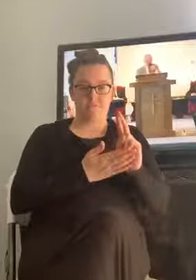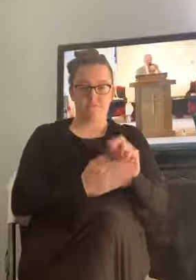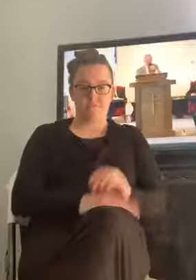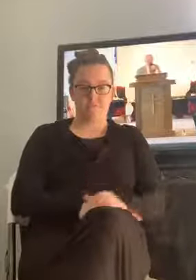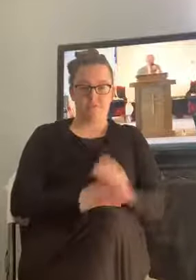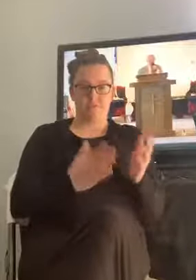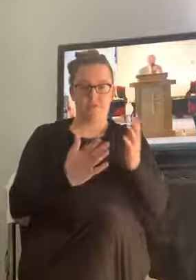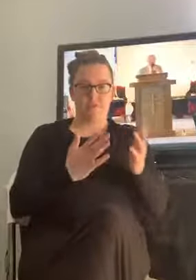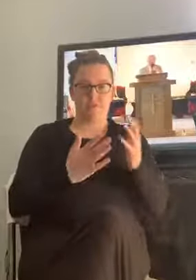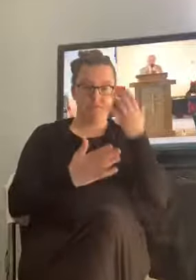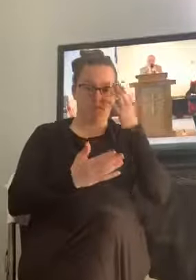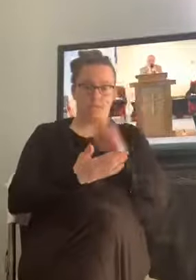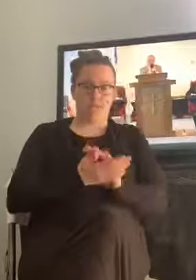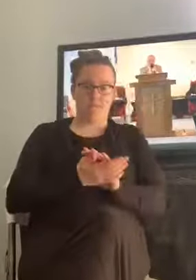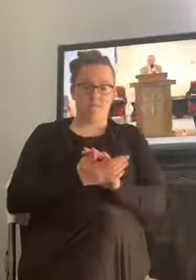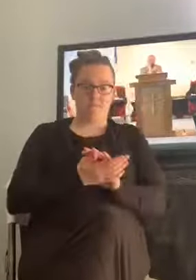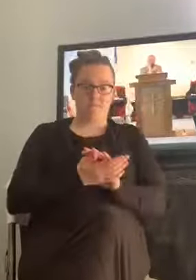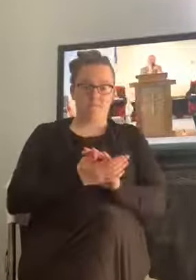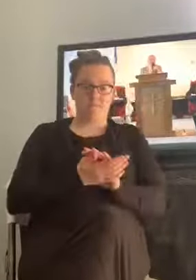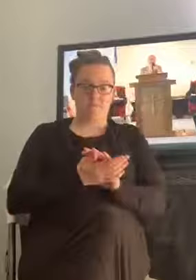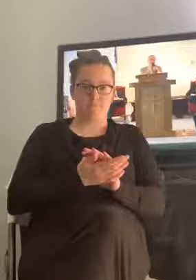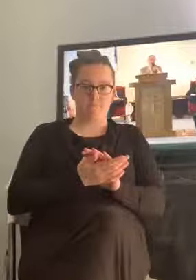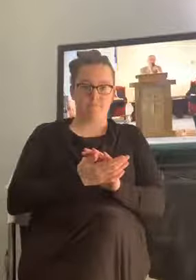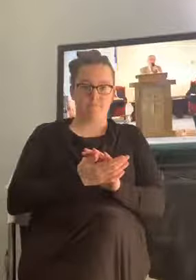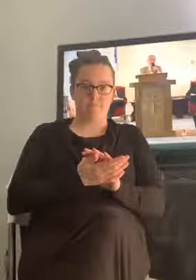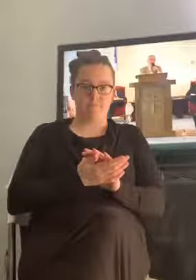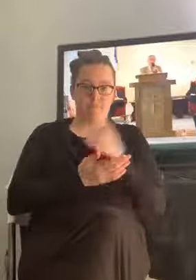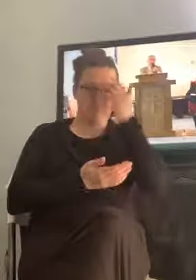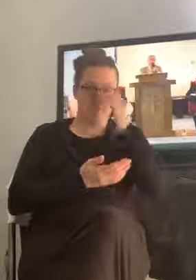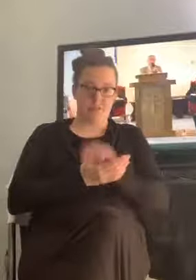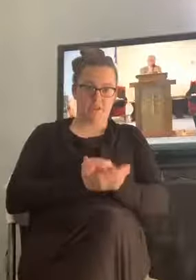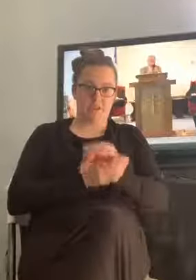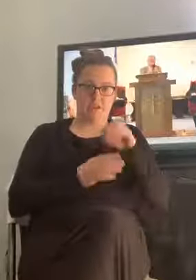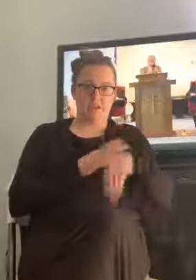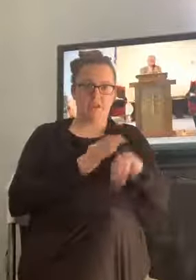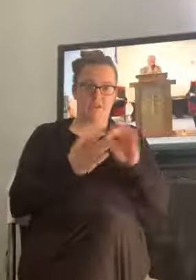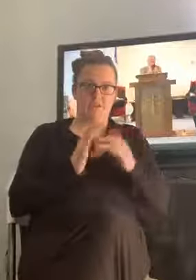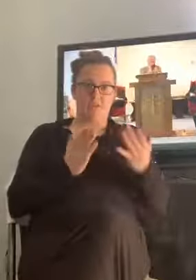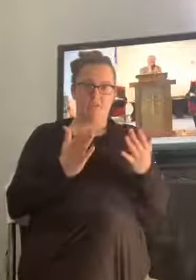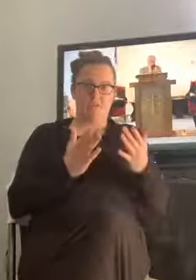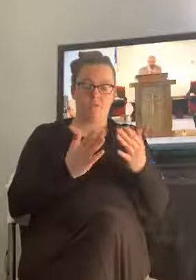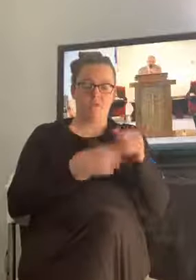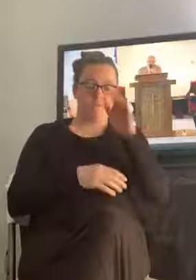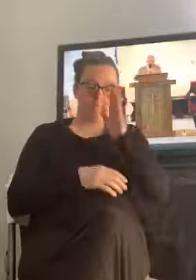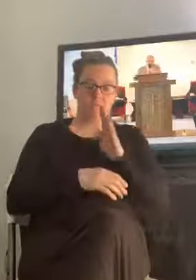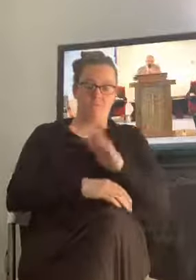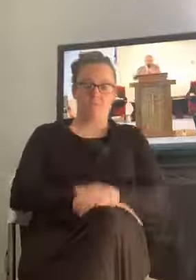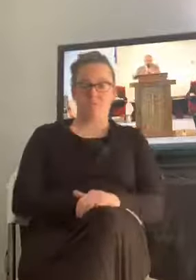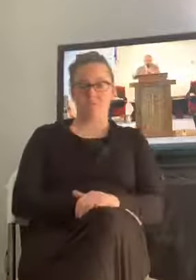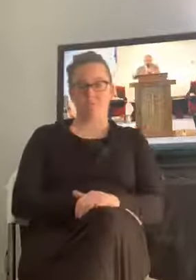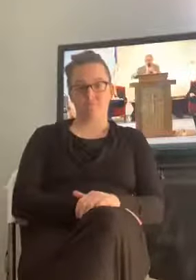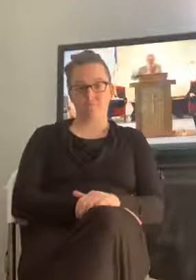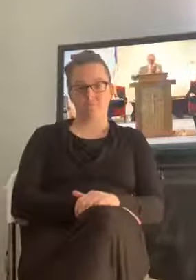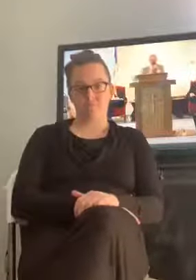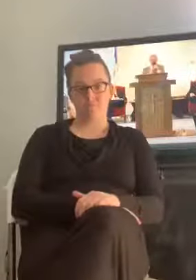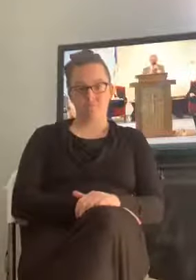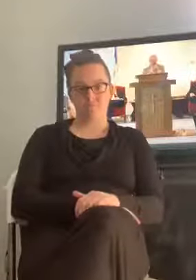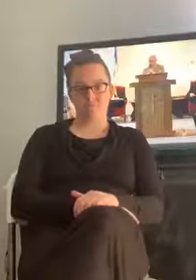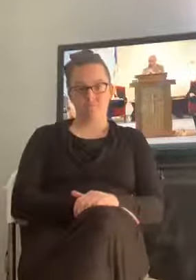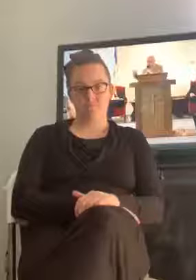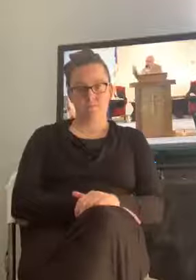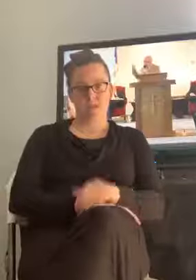was believing was he was believing in the word that God told him. He was